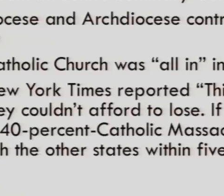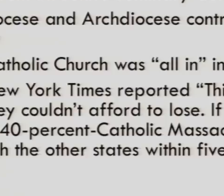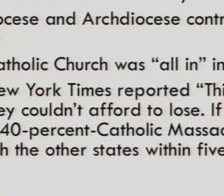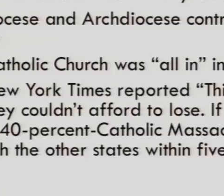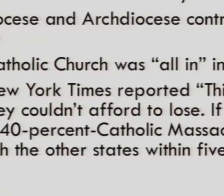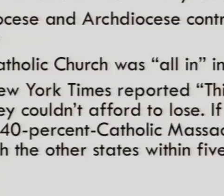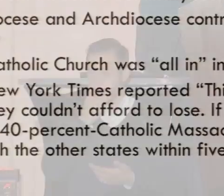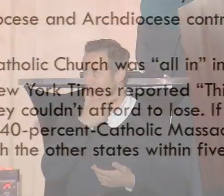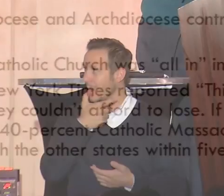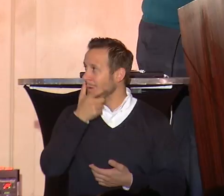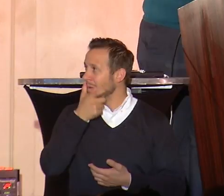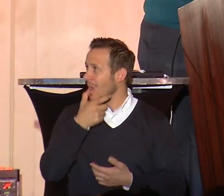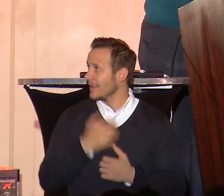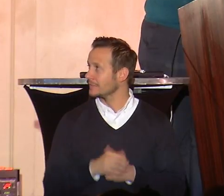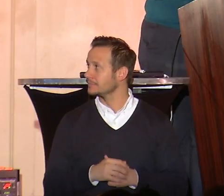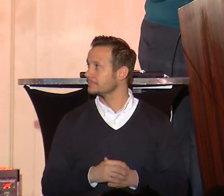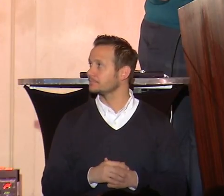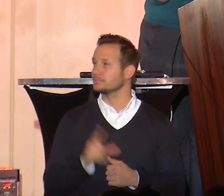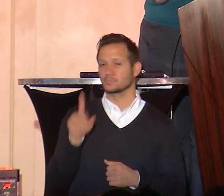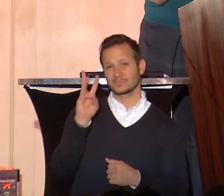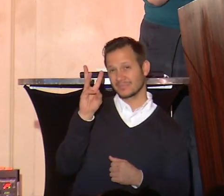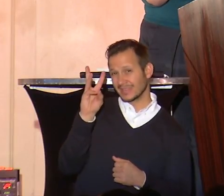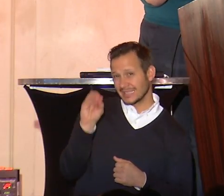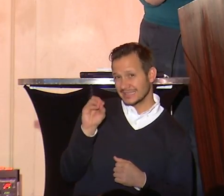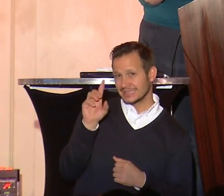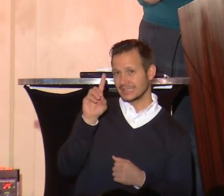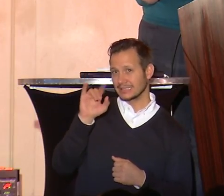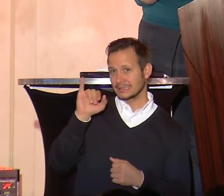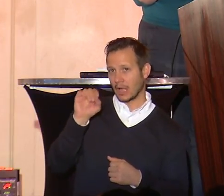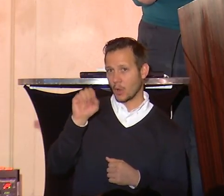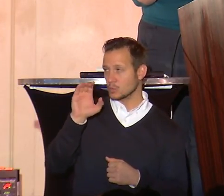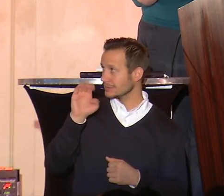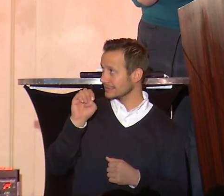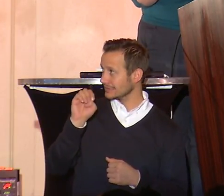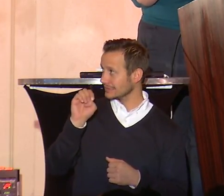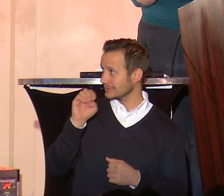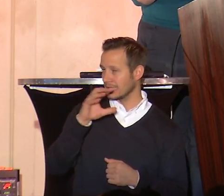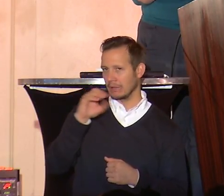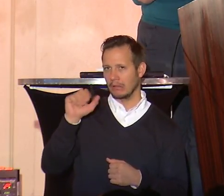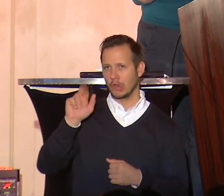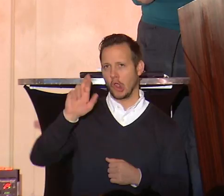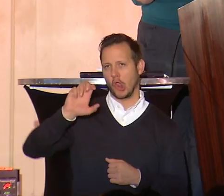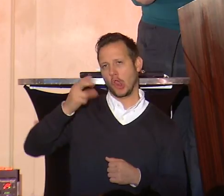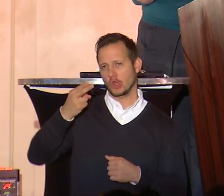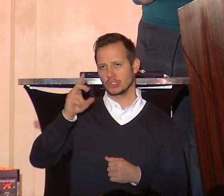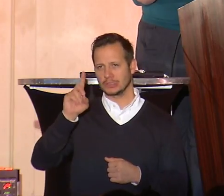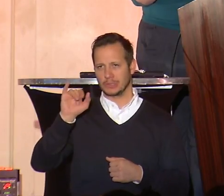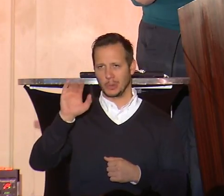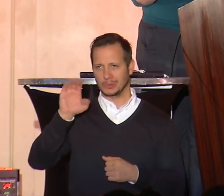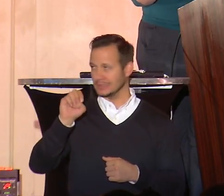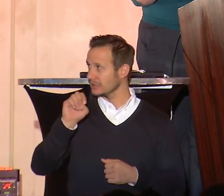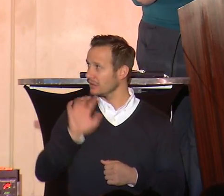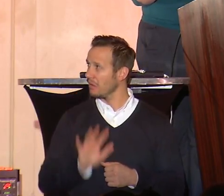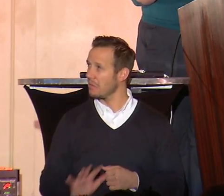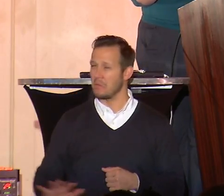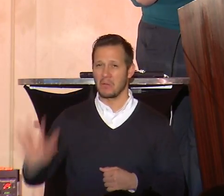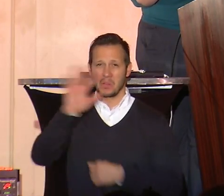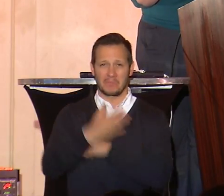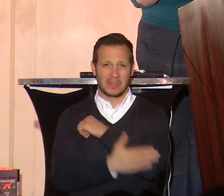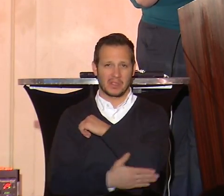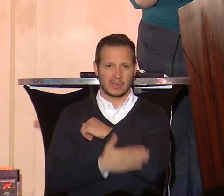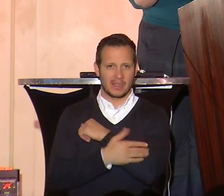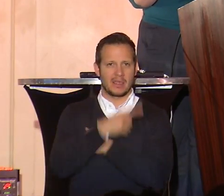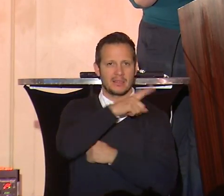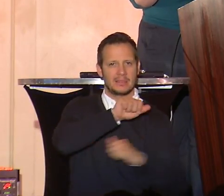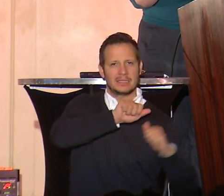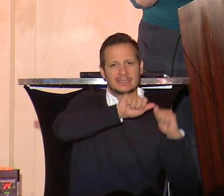list. So 60 dioceses and archdioceses from around the country thought it was so important to send